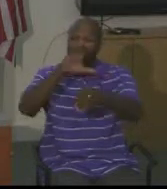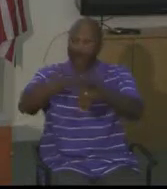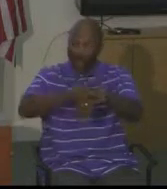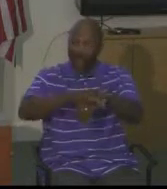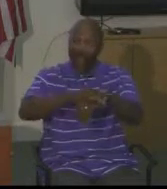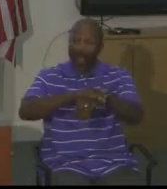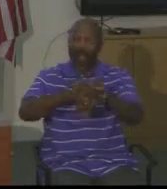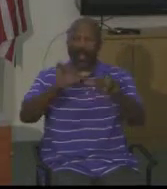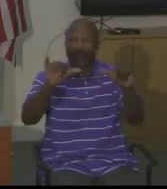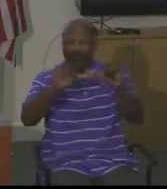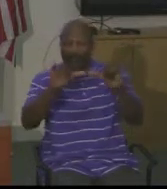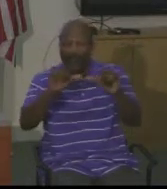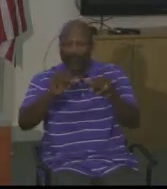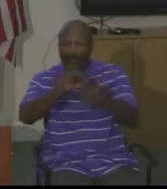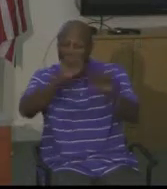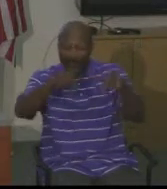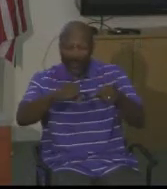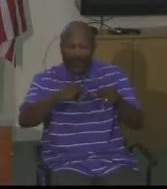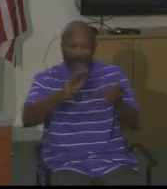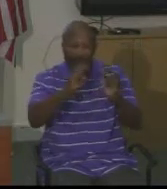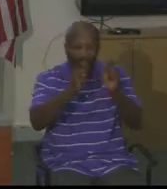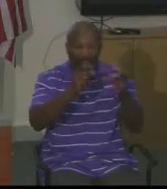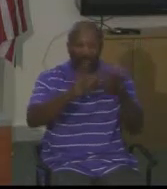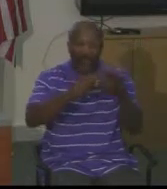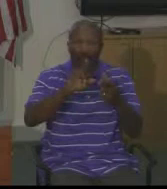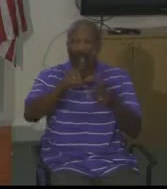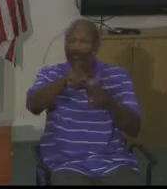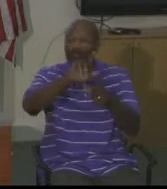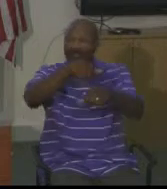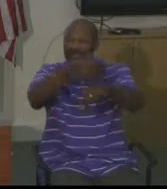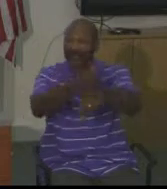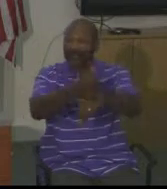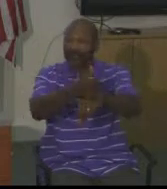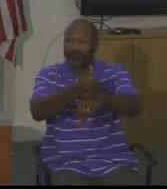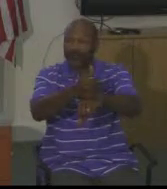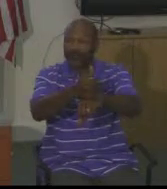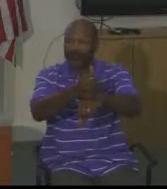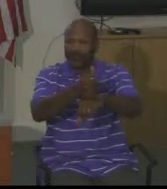system for setting, making changes to the settings.